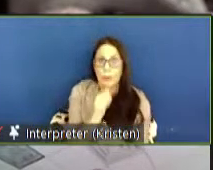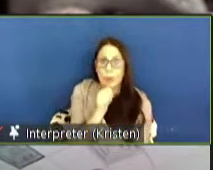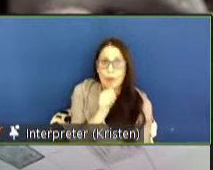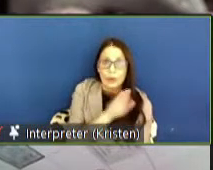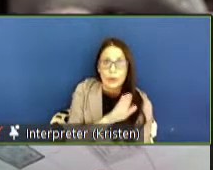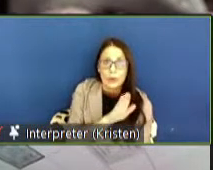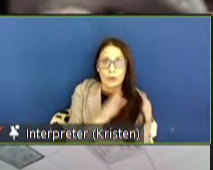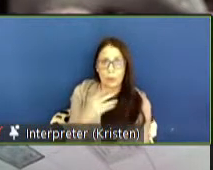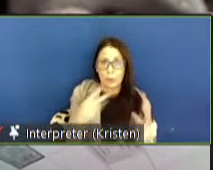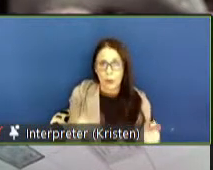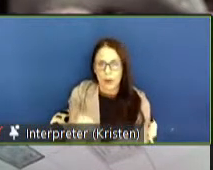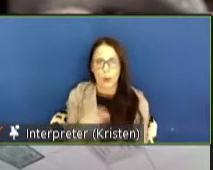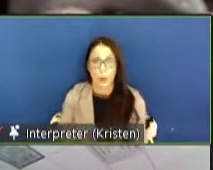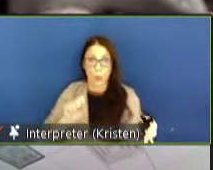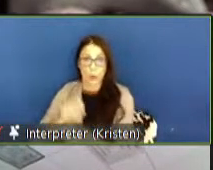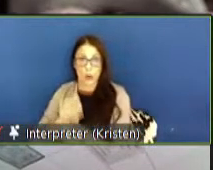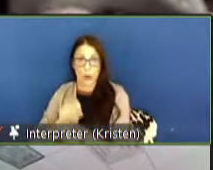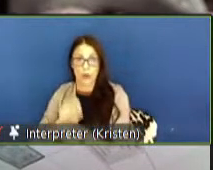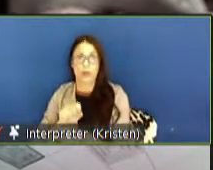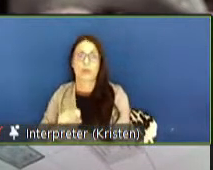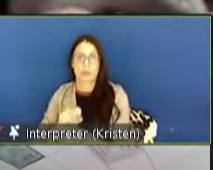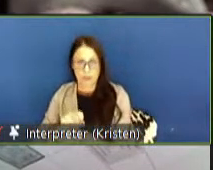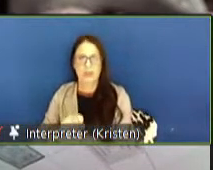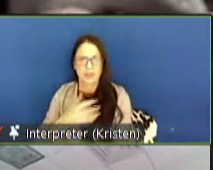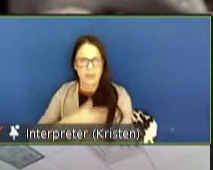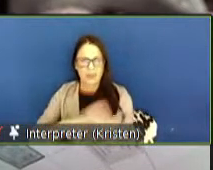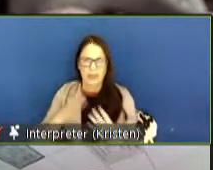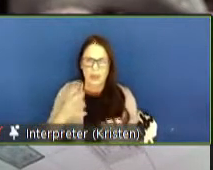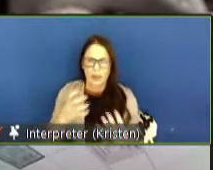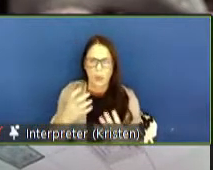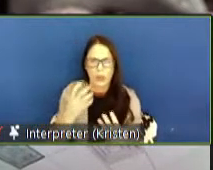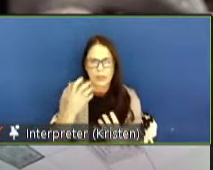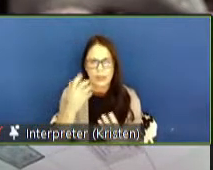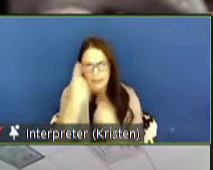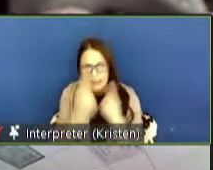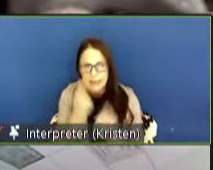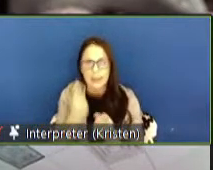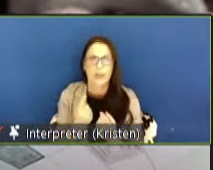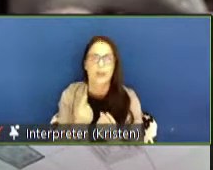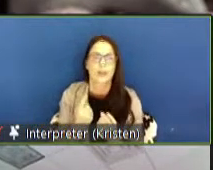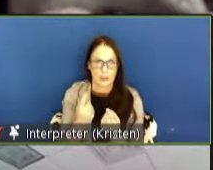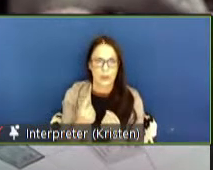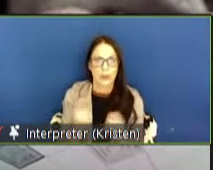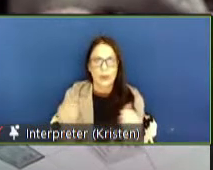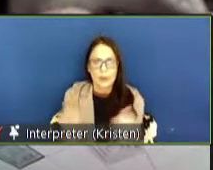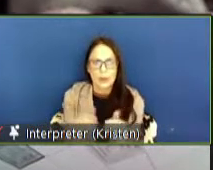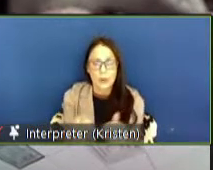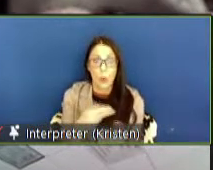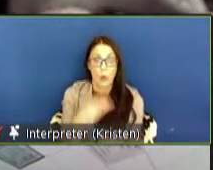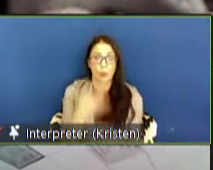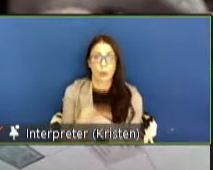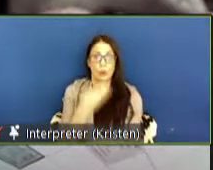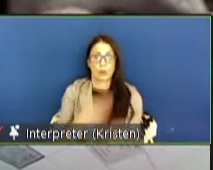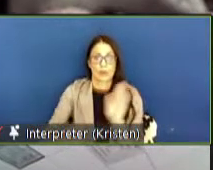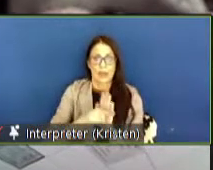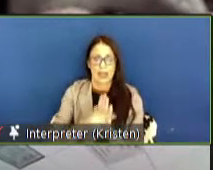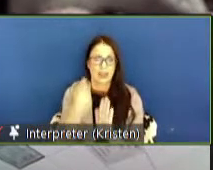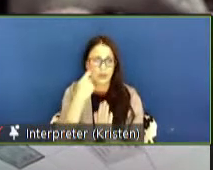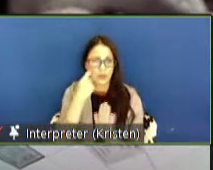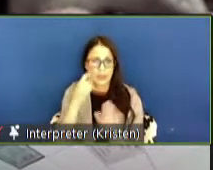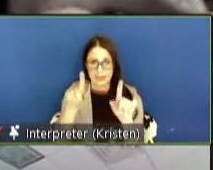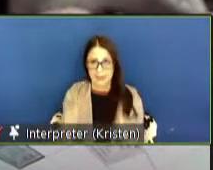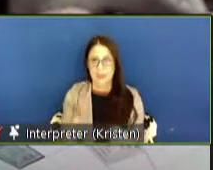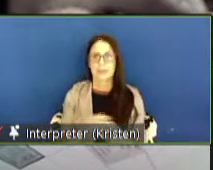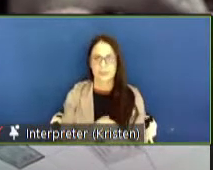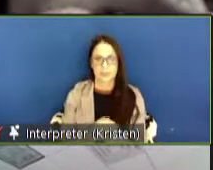work. Certainly want to consider requiring proof of vaccination or proof of a recent negative test.